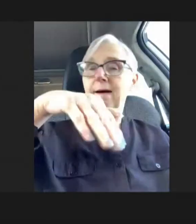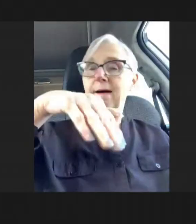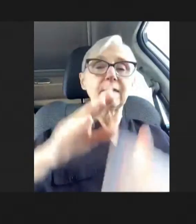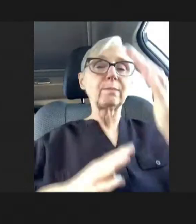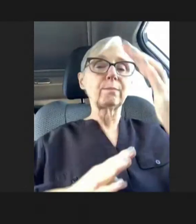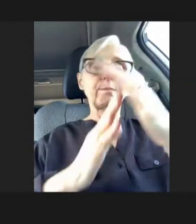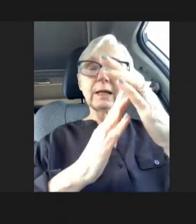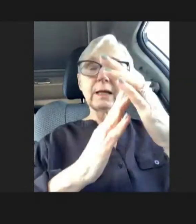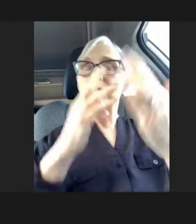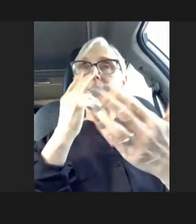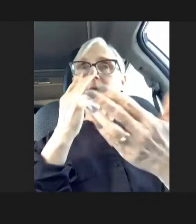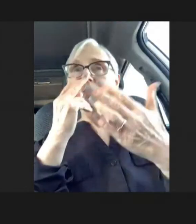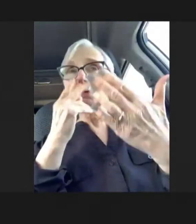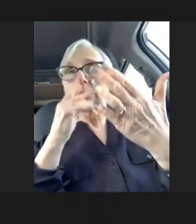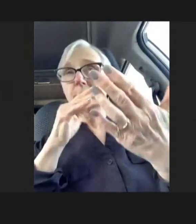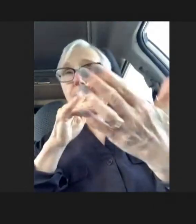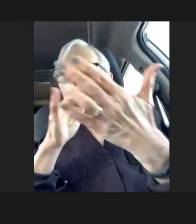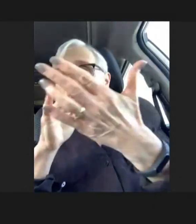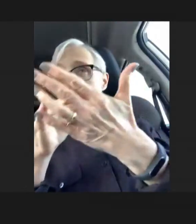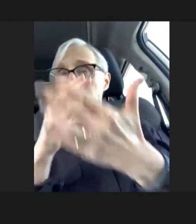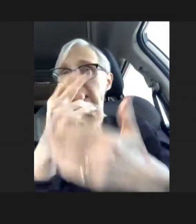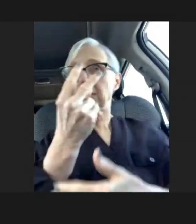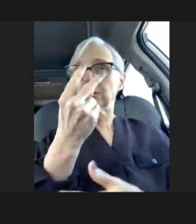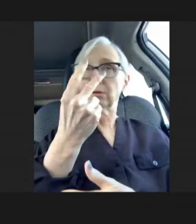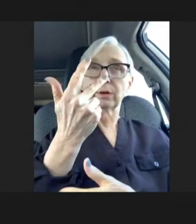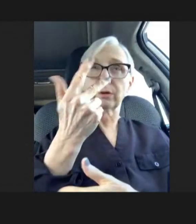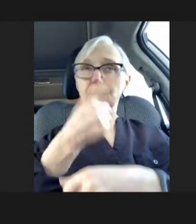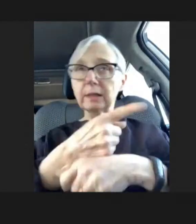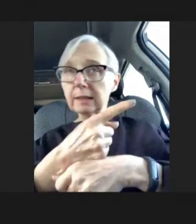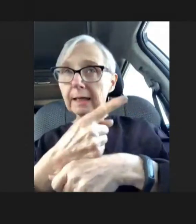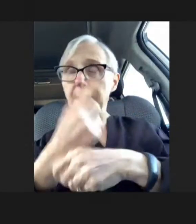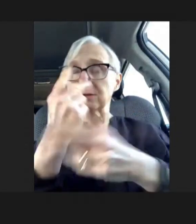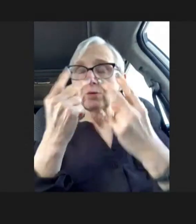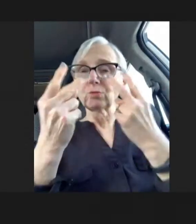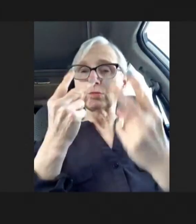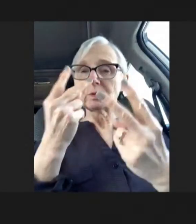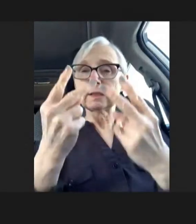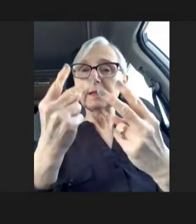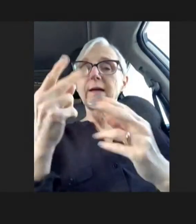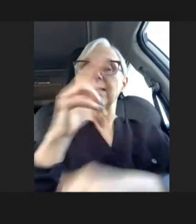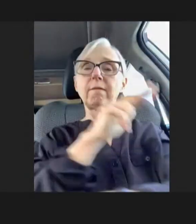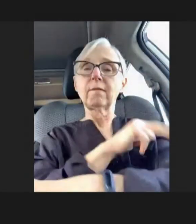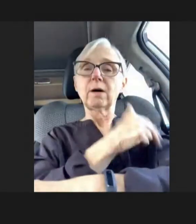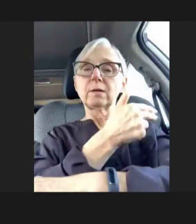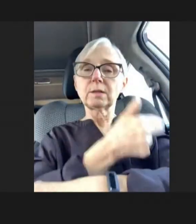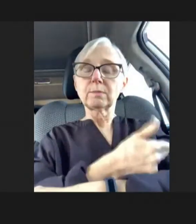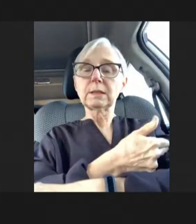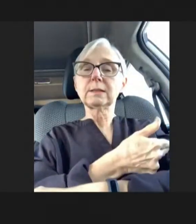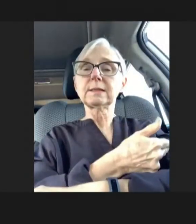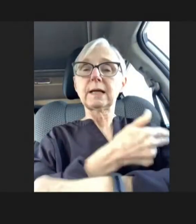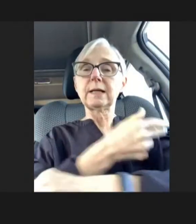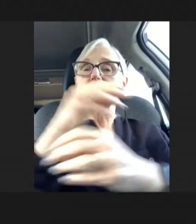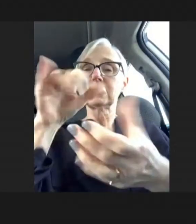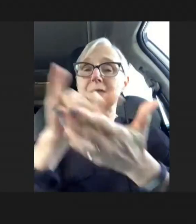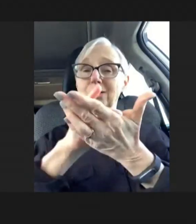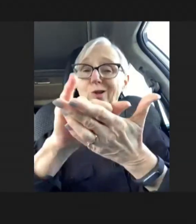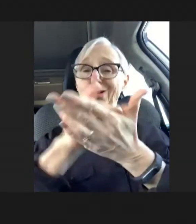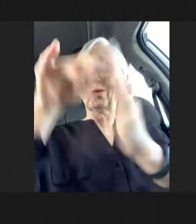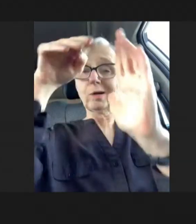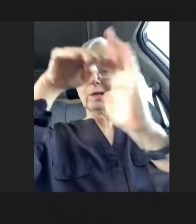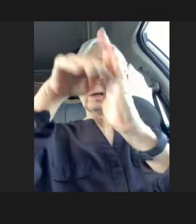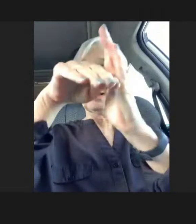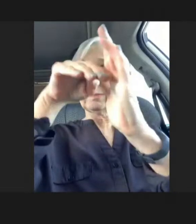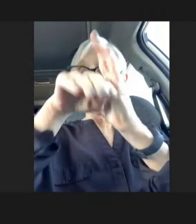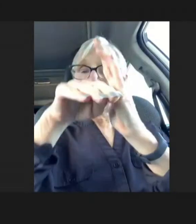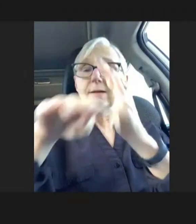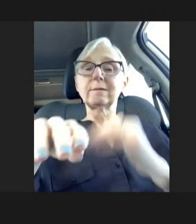insightful to see over the next 2 or 3 days if we start to see hospitalizations come down in New York City. So I don't have a great answer for